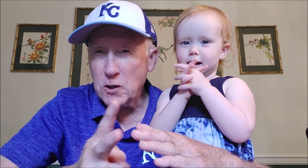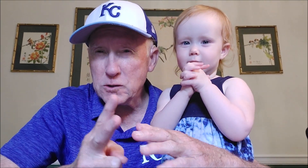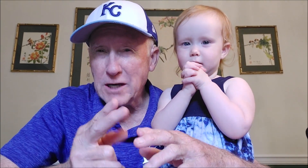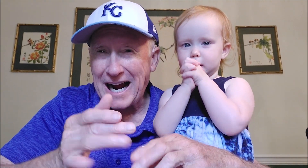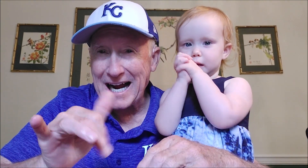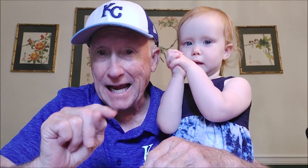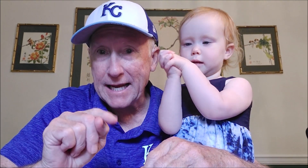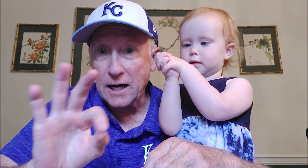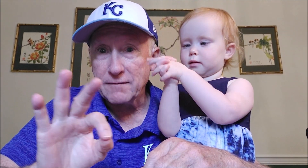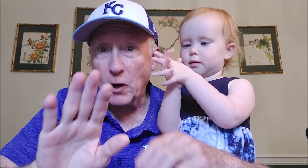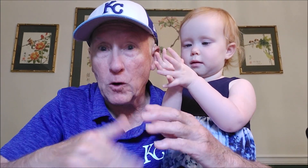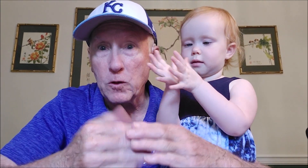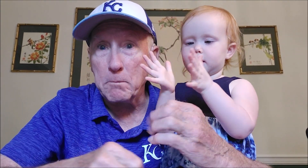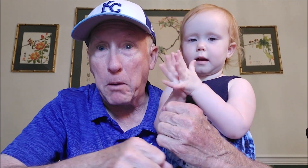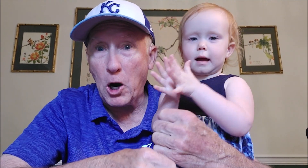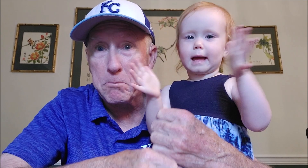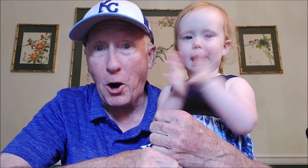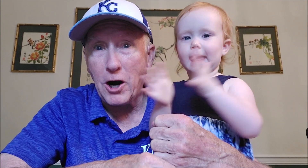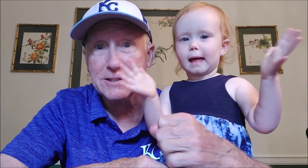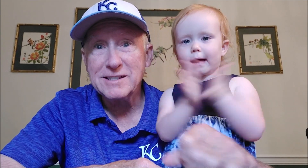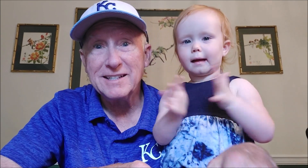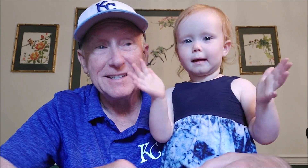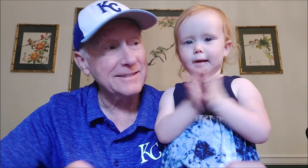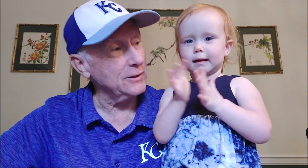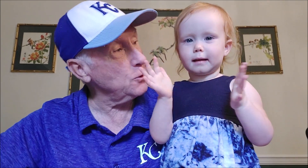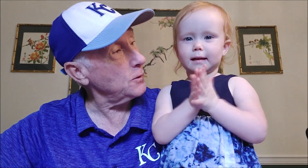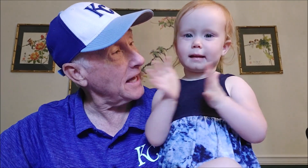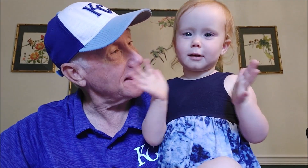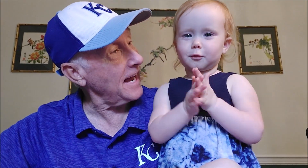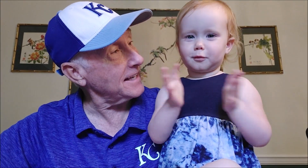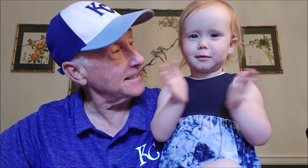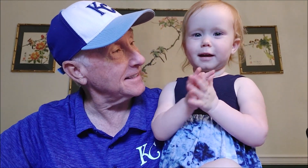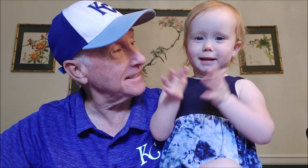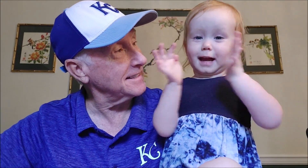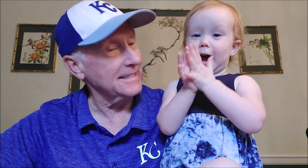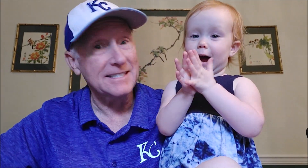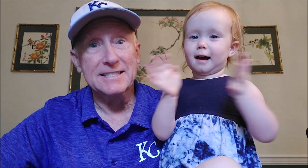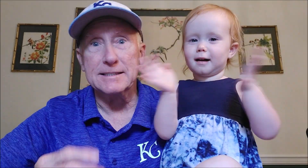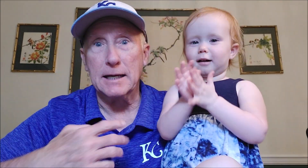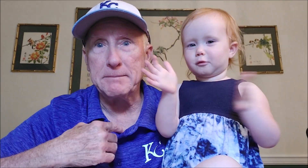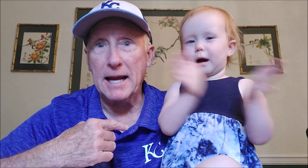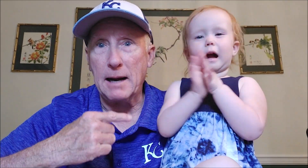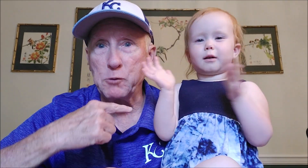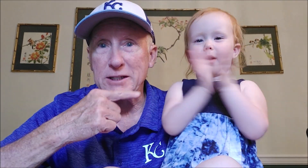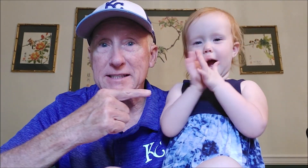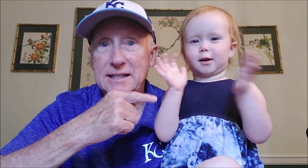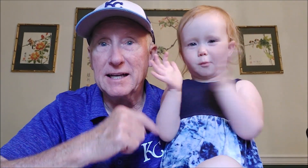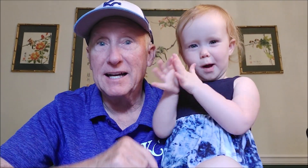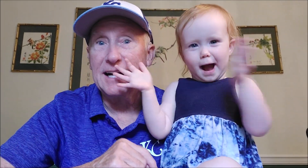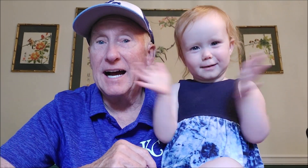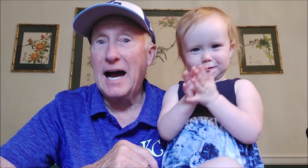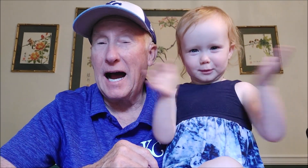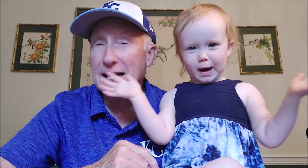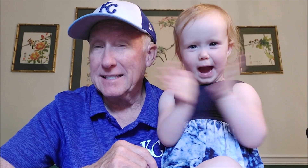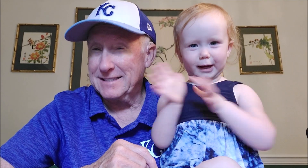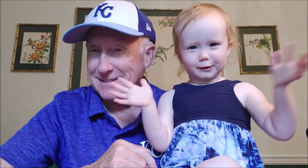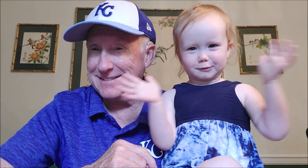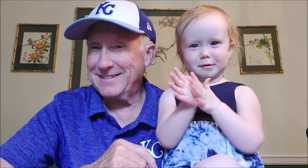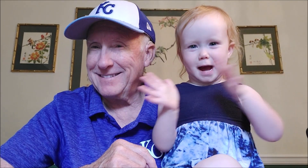videos highlight of all the ballpark? Did you like that? Yeah. Someday Quack, I'm going quack, quack, quack,